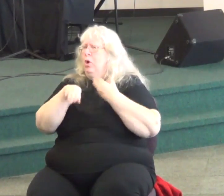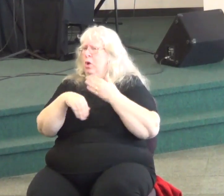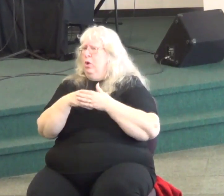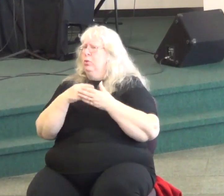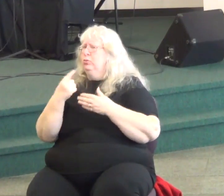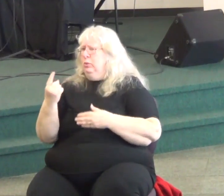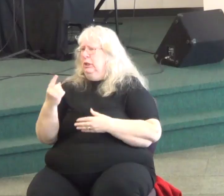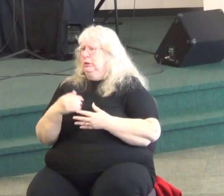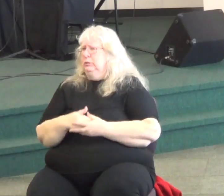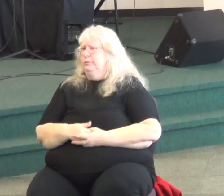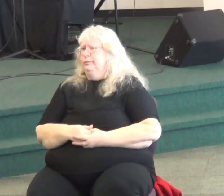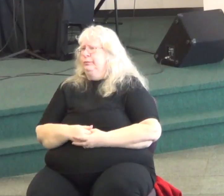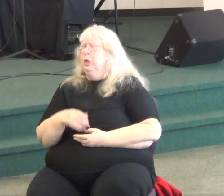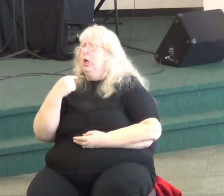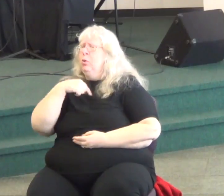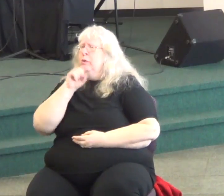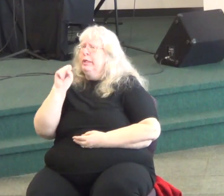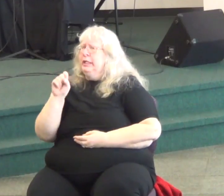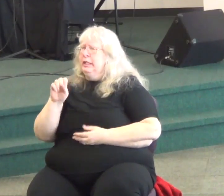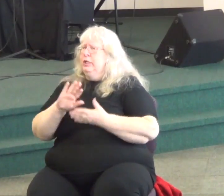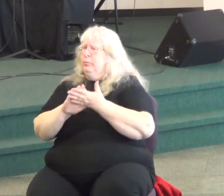Church, we got to become one again.